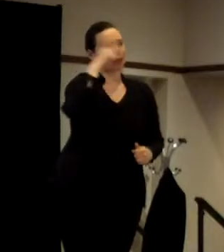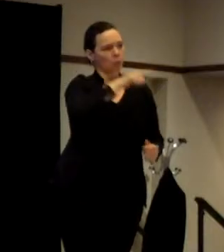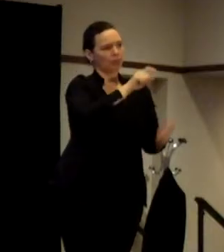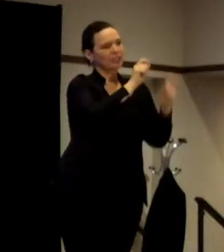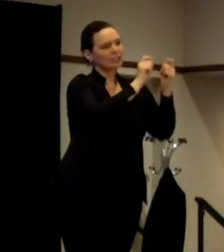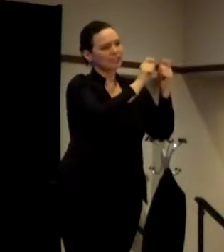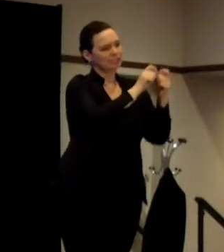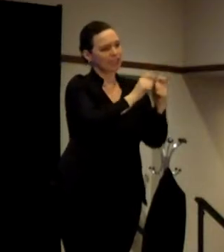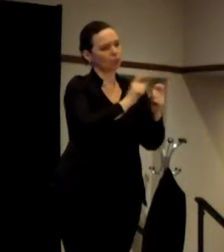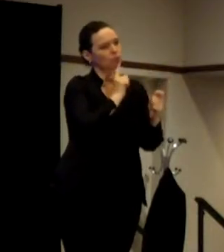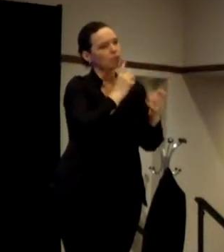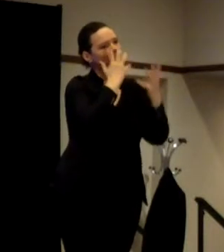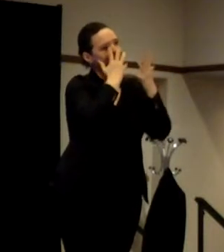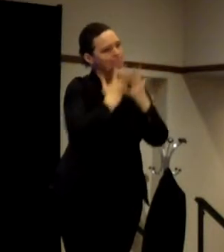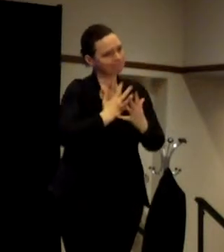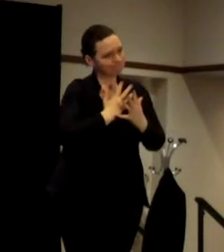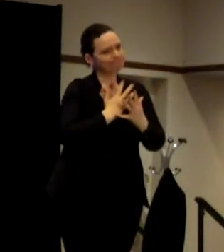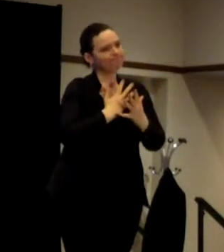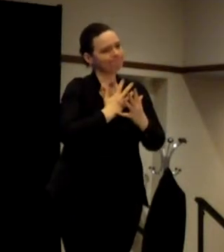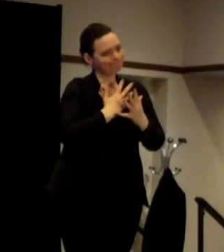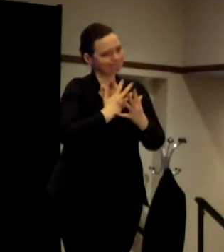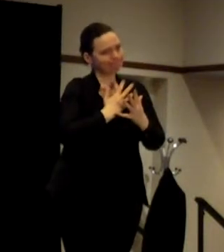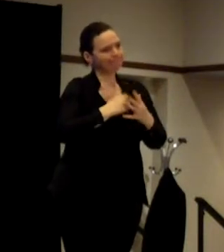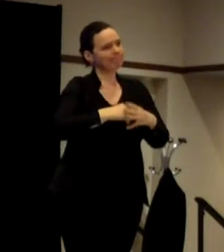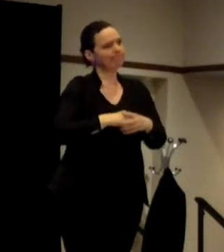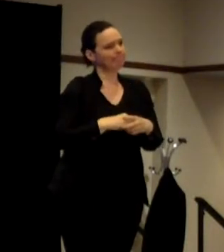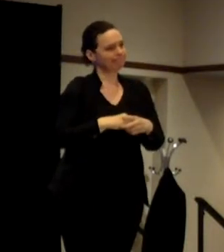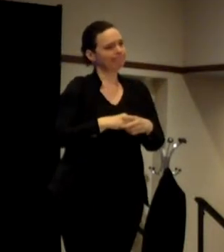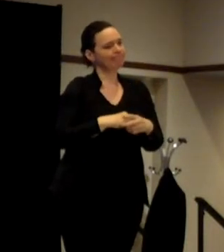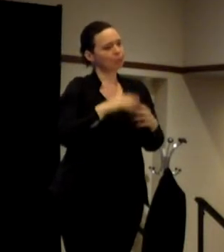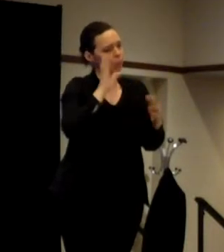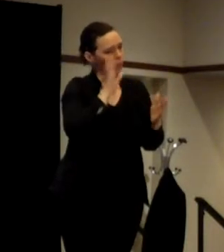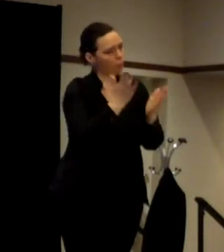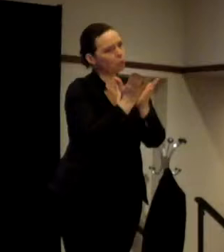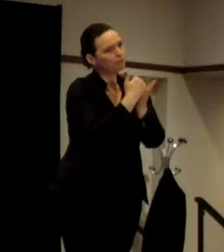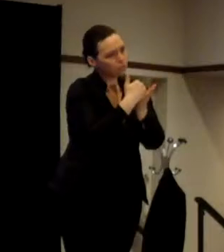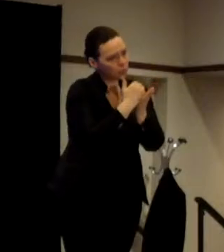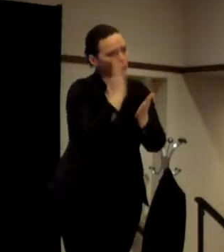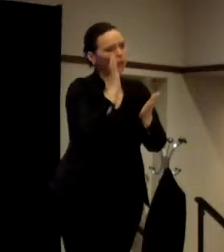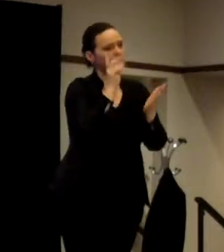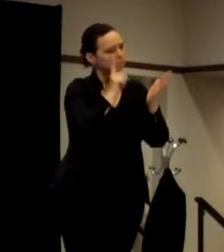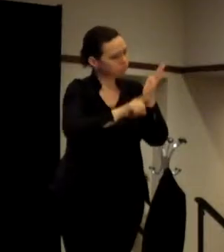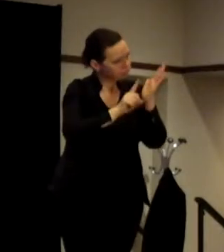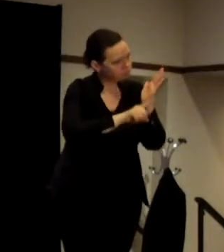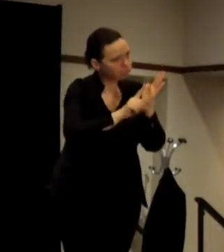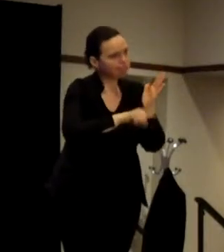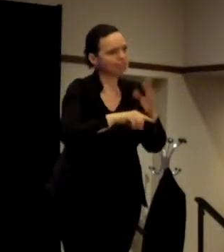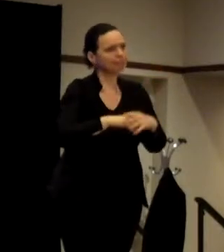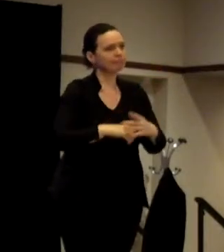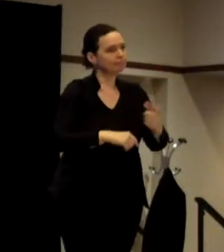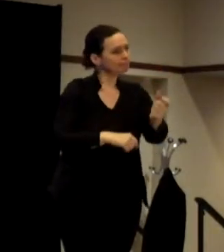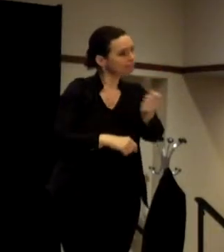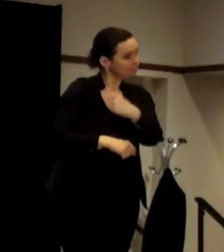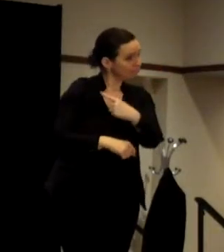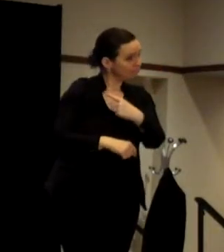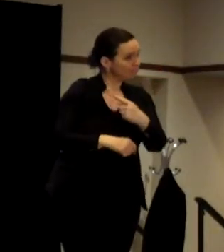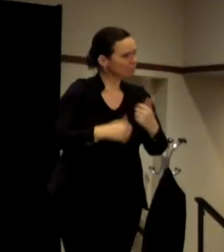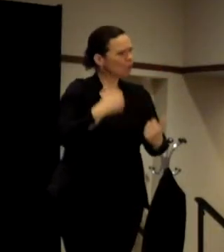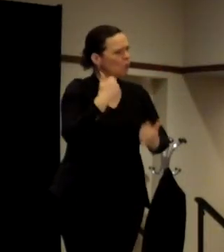and one that is still being reviewed. Do we know which agency's member fired his or her weapon? I don't.